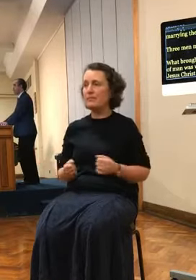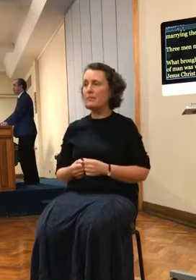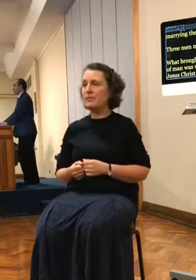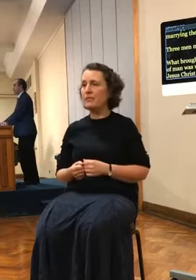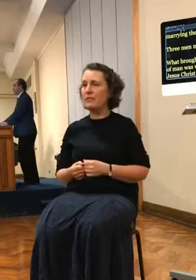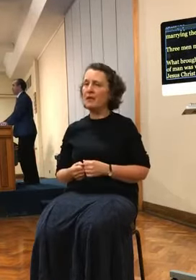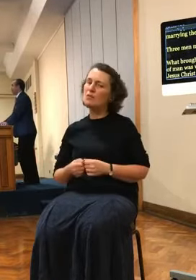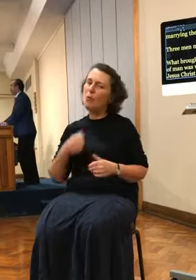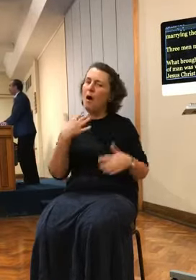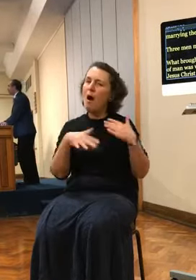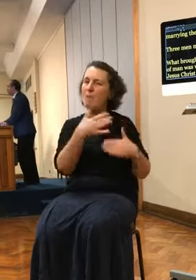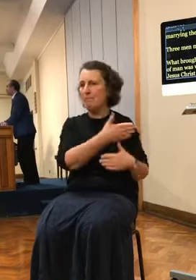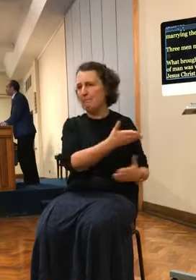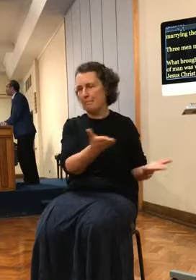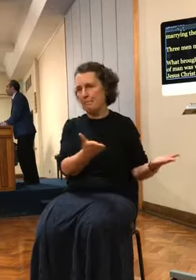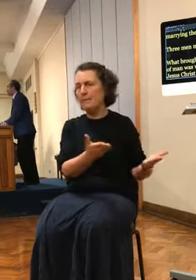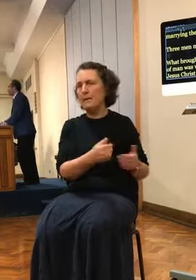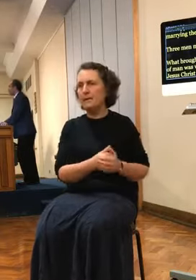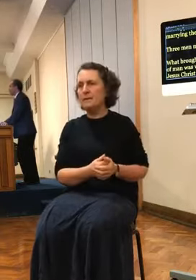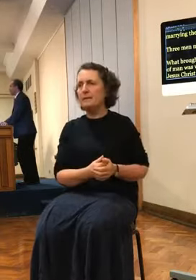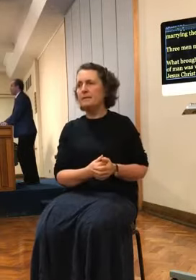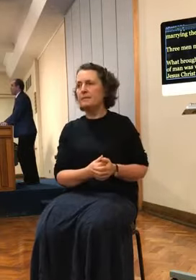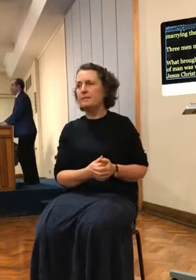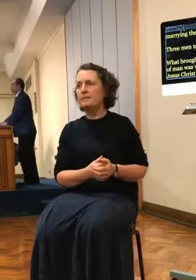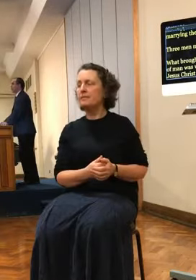are. How do we know?